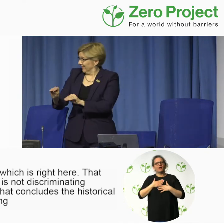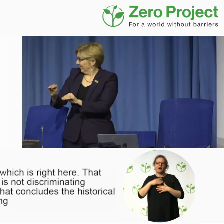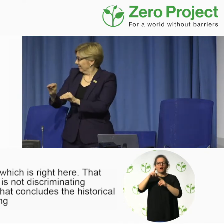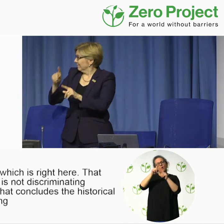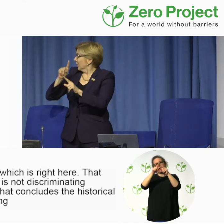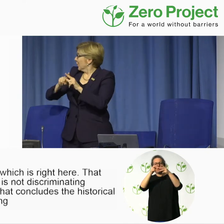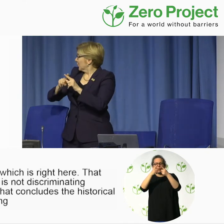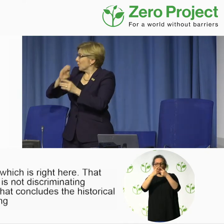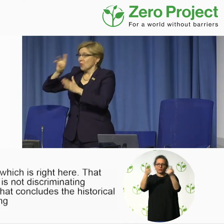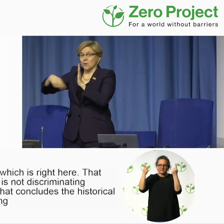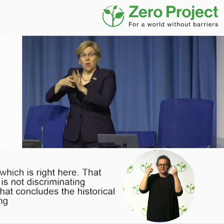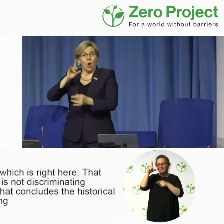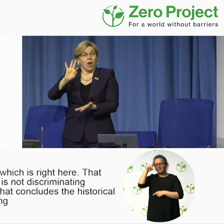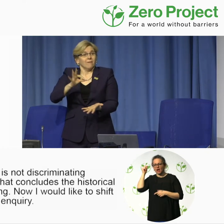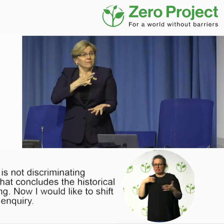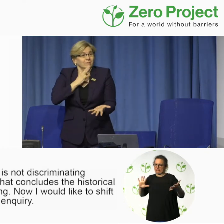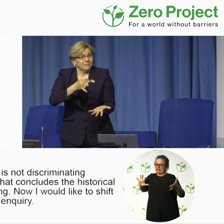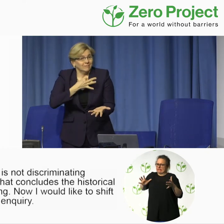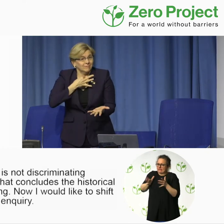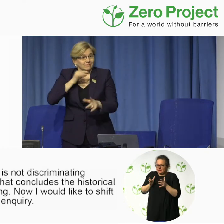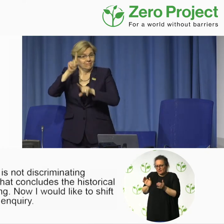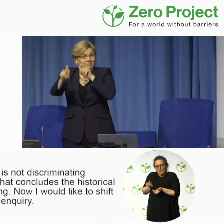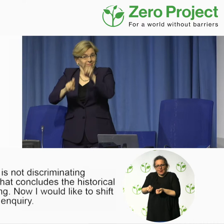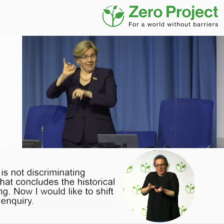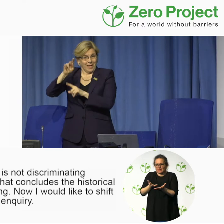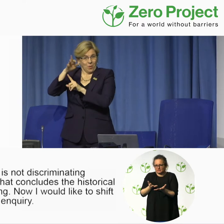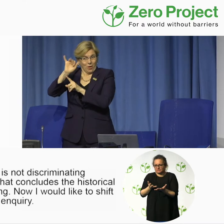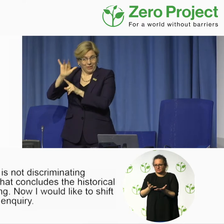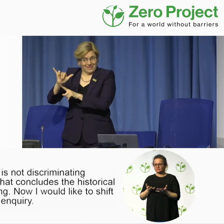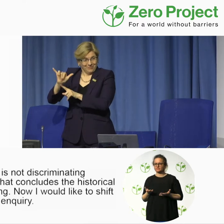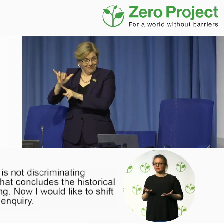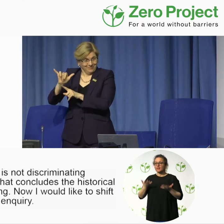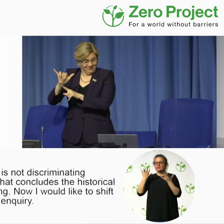Now I'd like to shift and move us to talking about the role of inquiry.